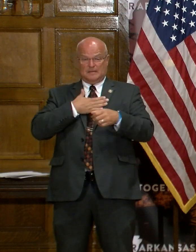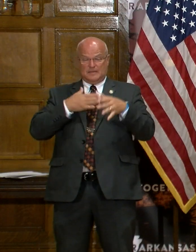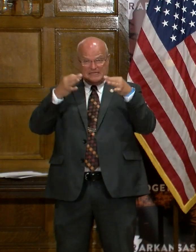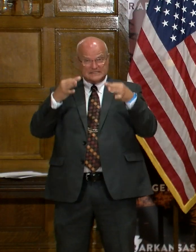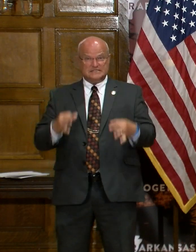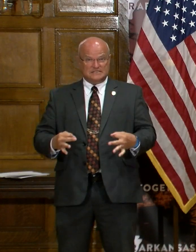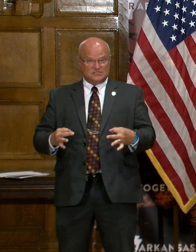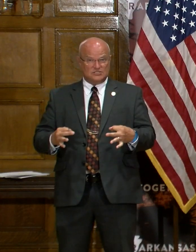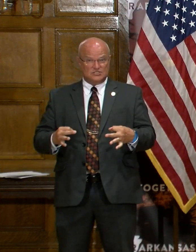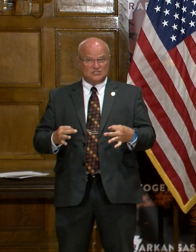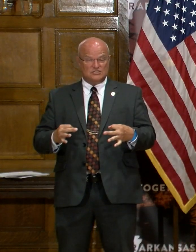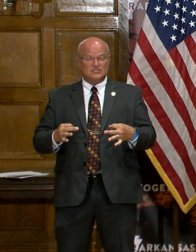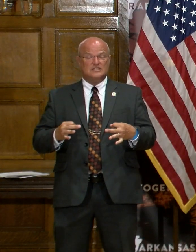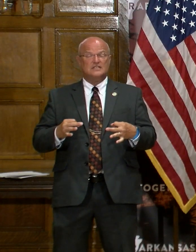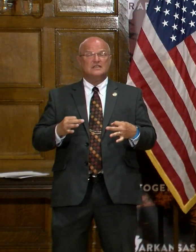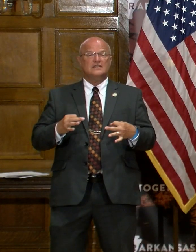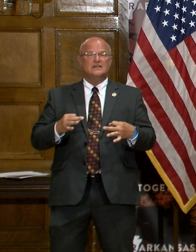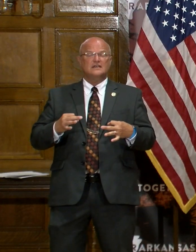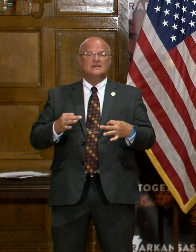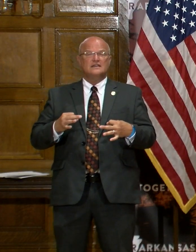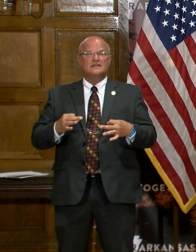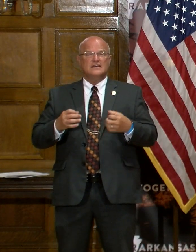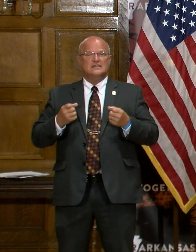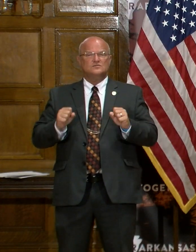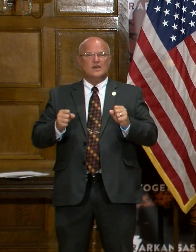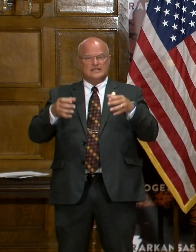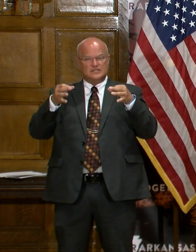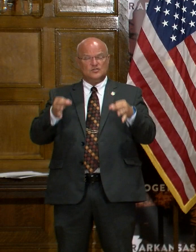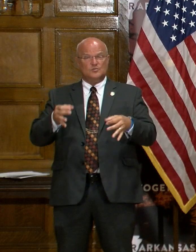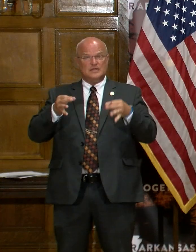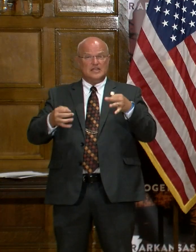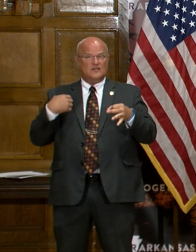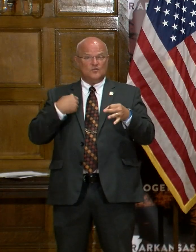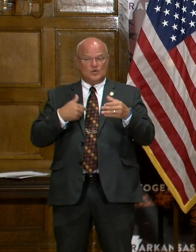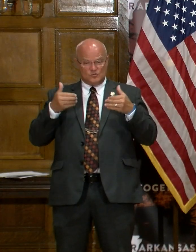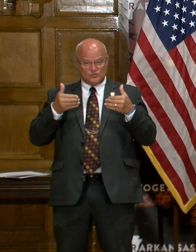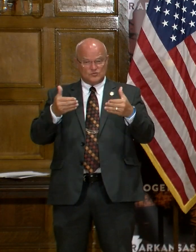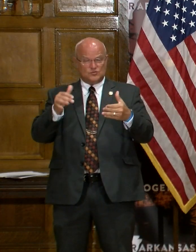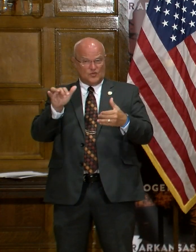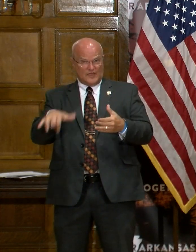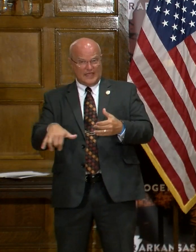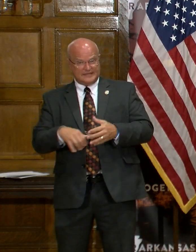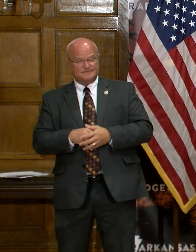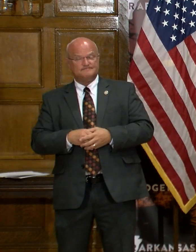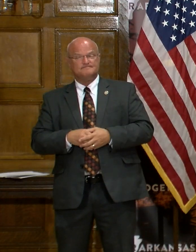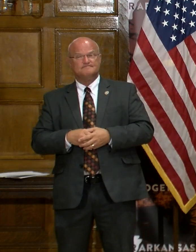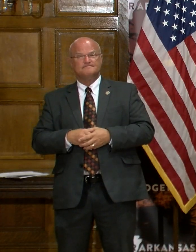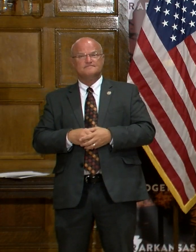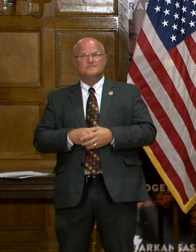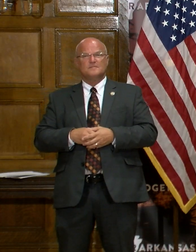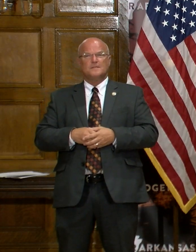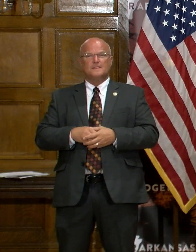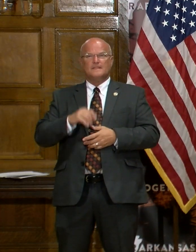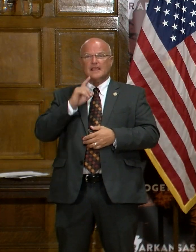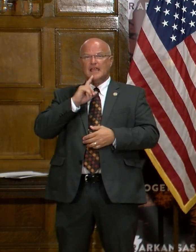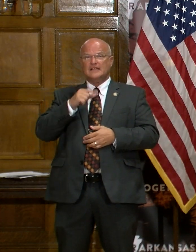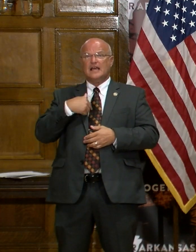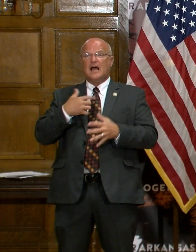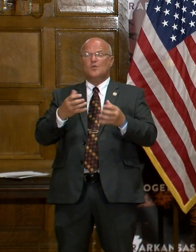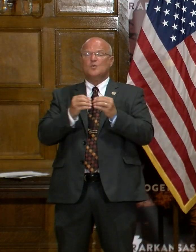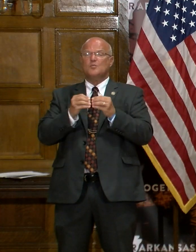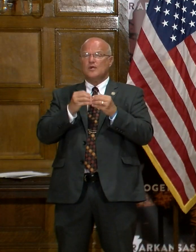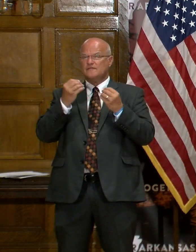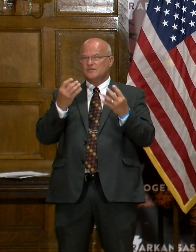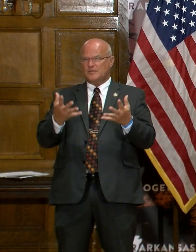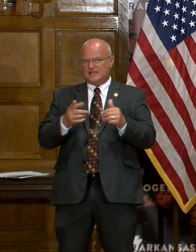my decision and try to determine whether we're going to pursue that? And the answer is, I want more information